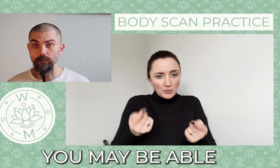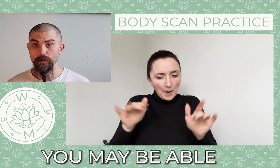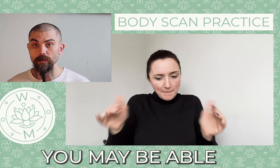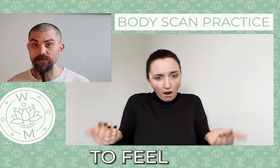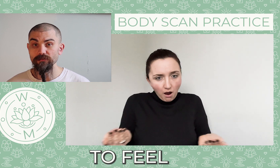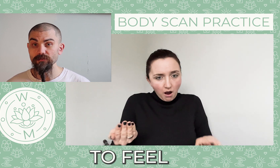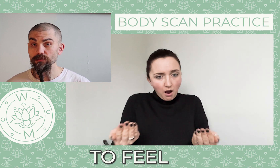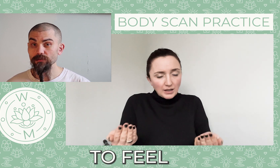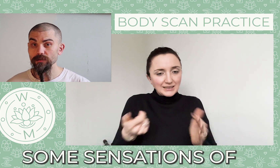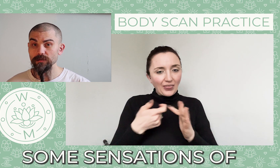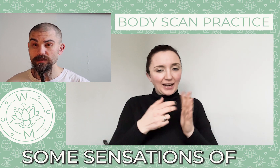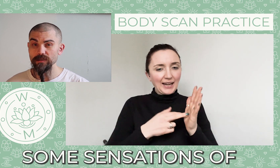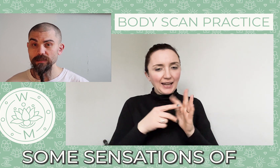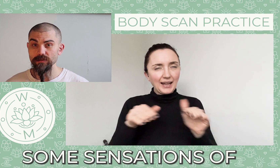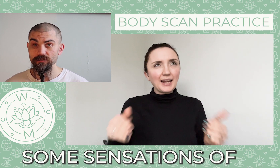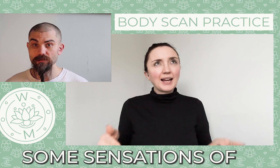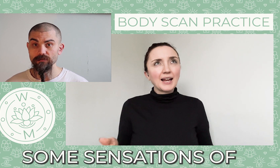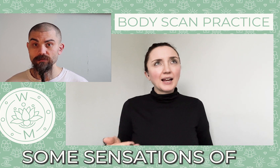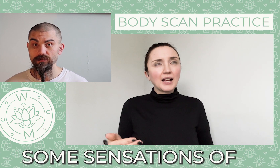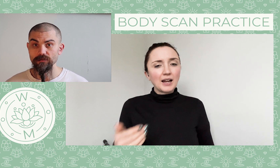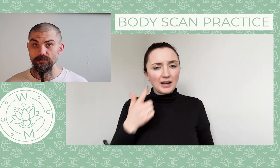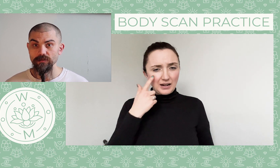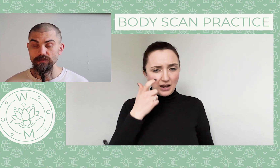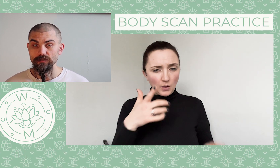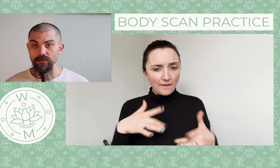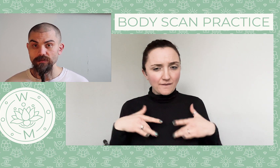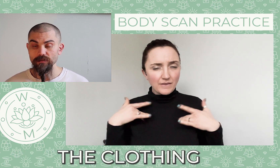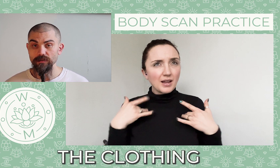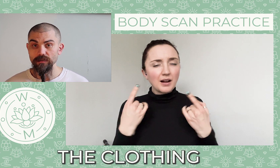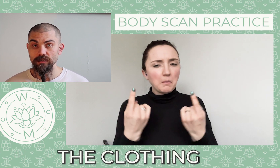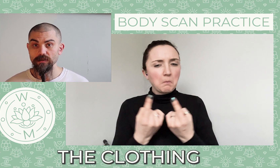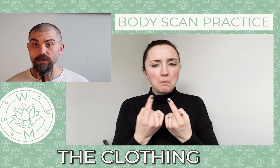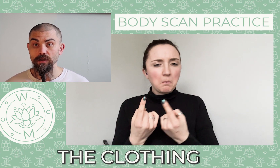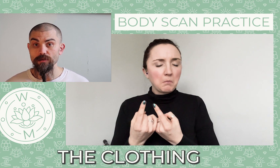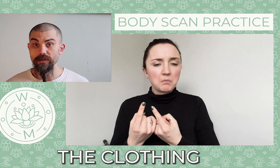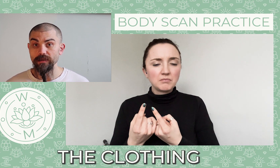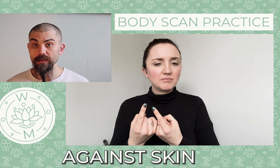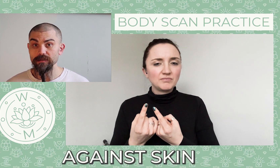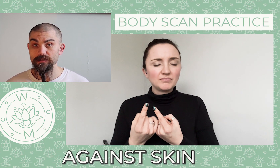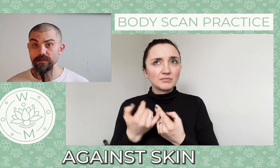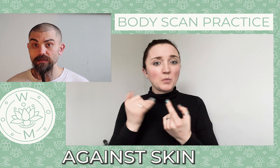Maybe able to feel some sensations of the clothing against skin.